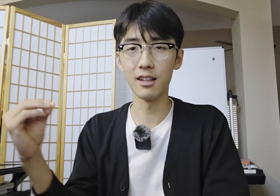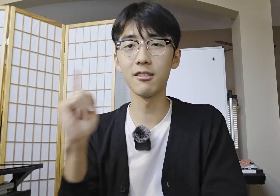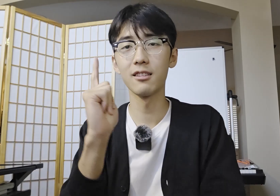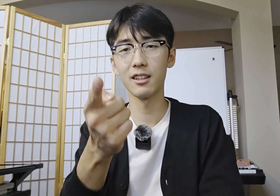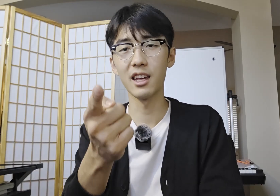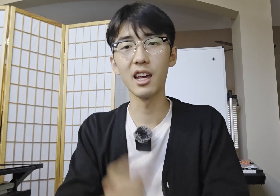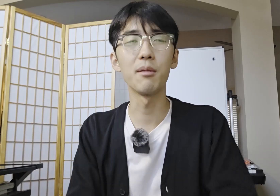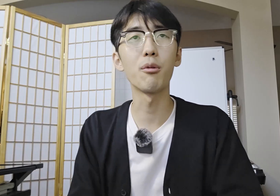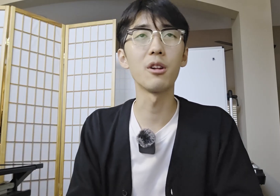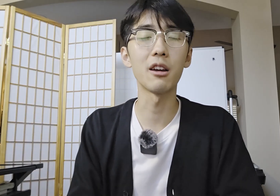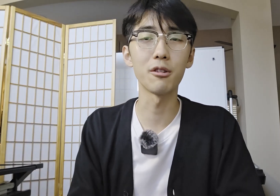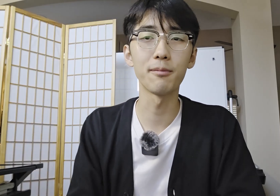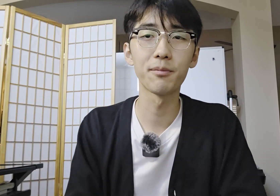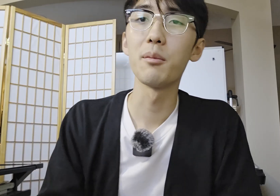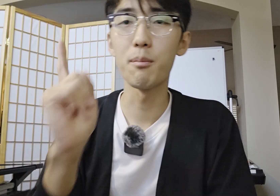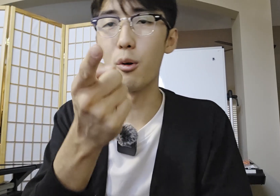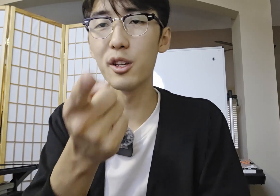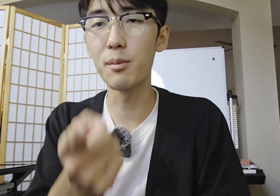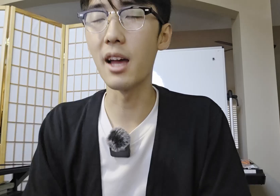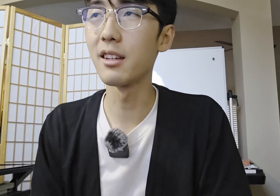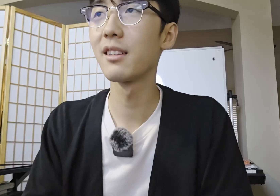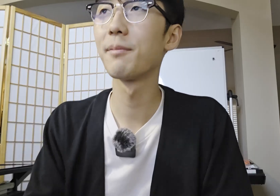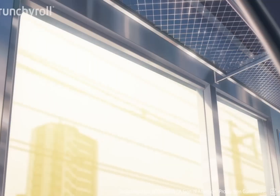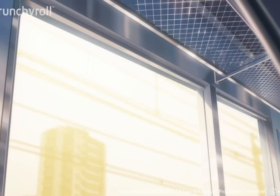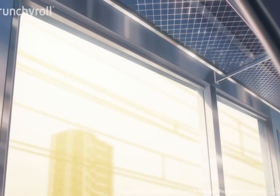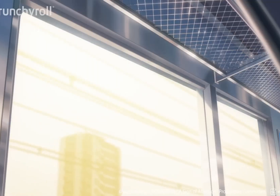kaeru, and pointing at her. Pointing is bad.